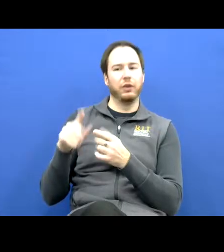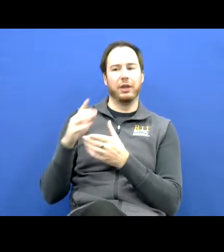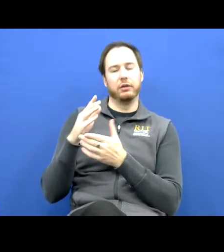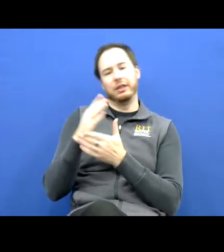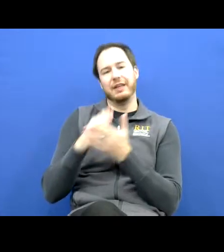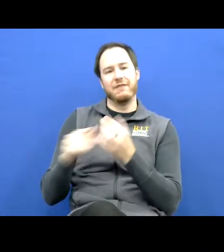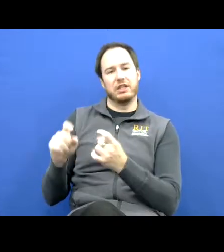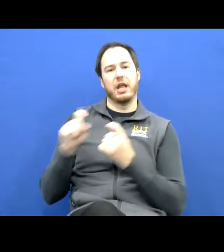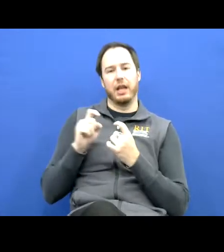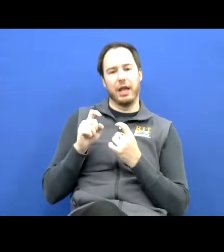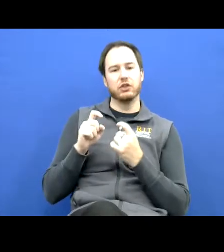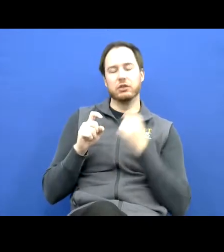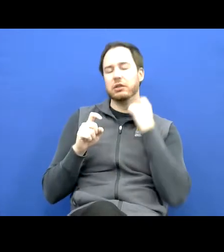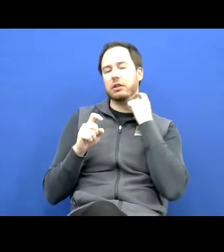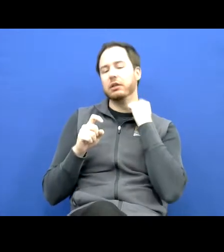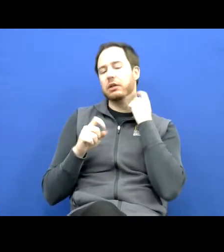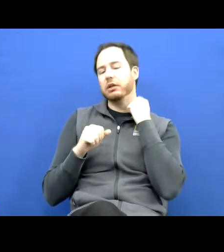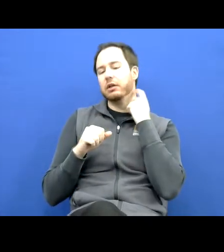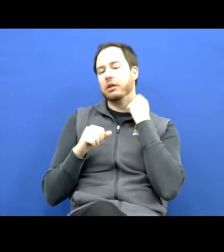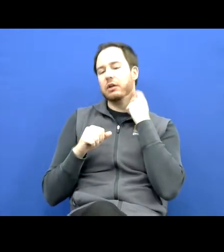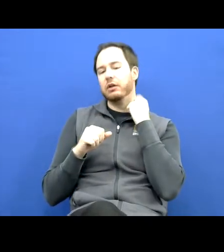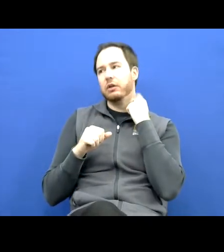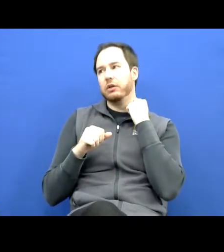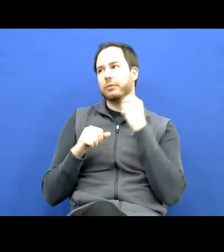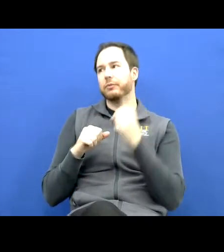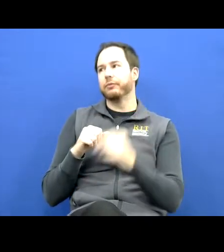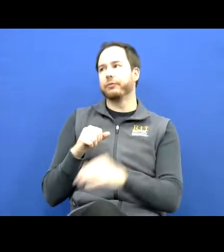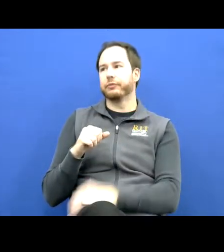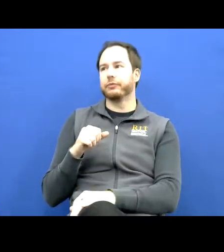dedication. We've got the